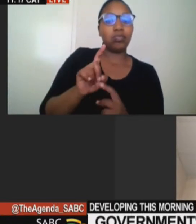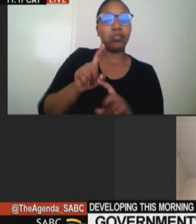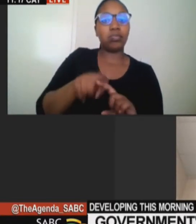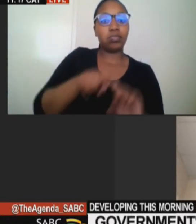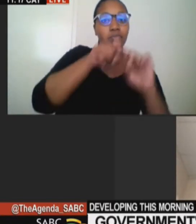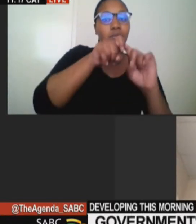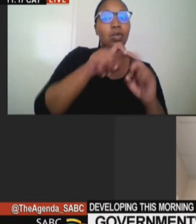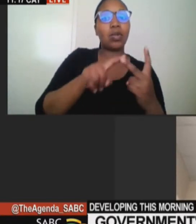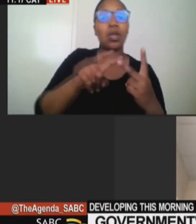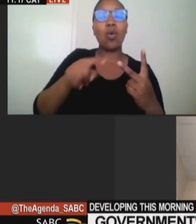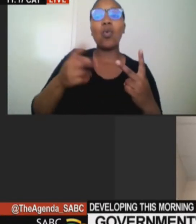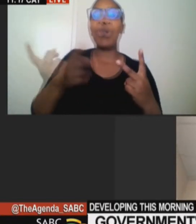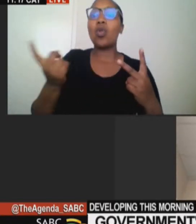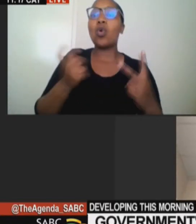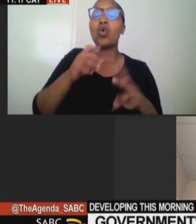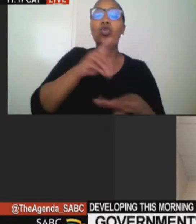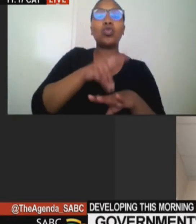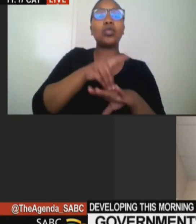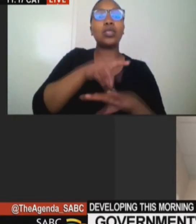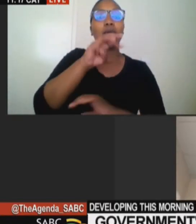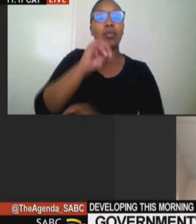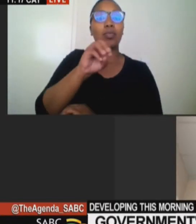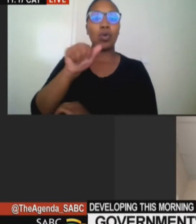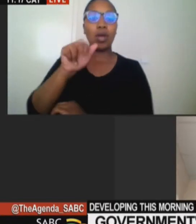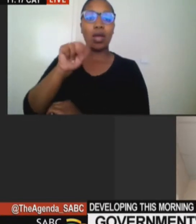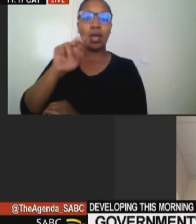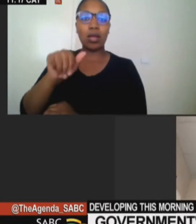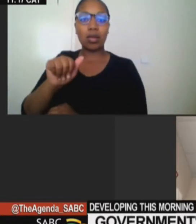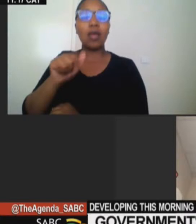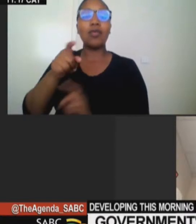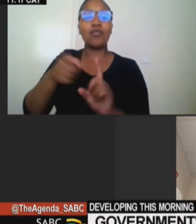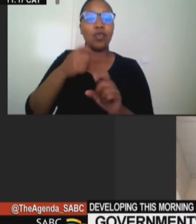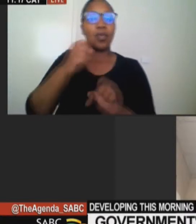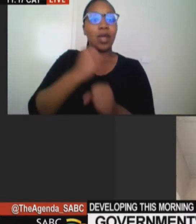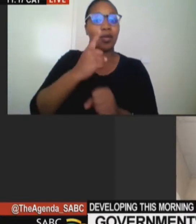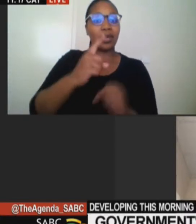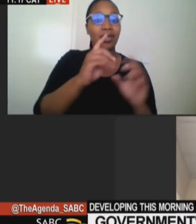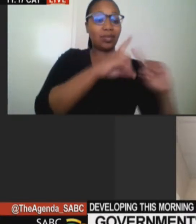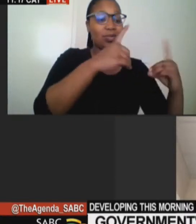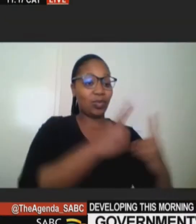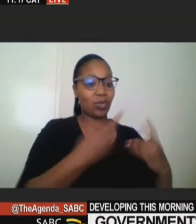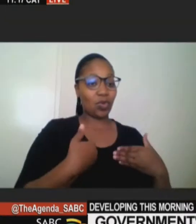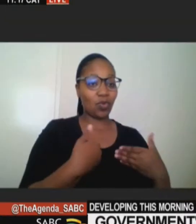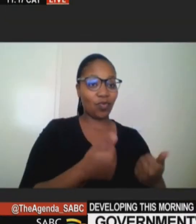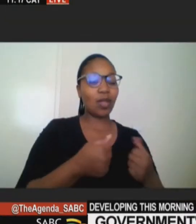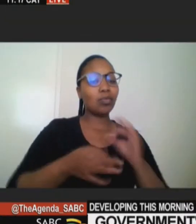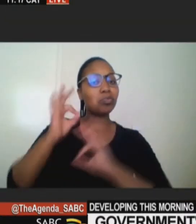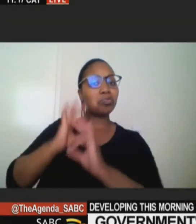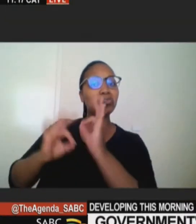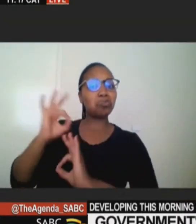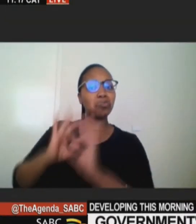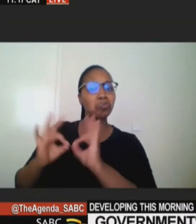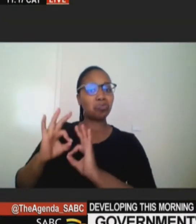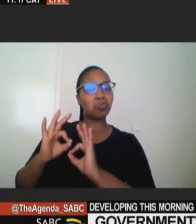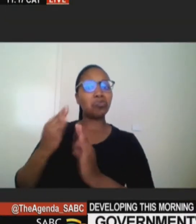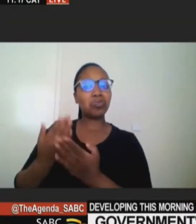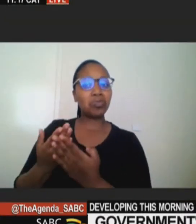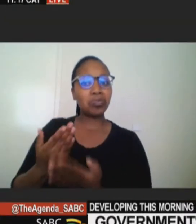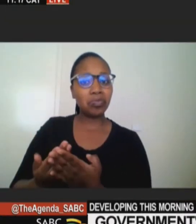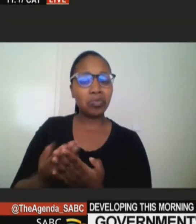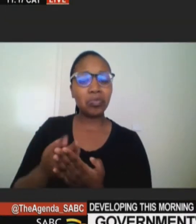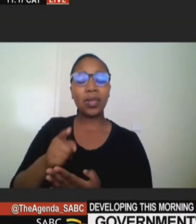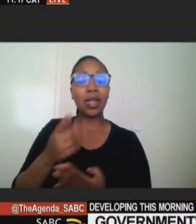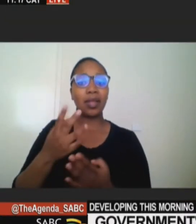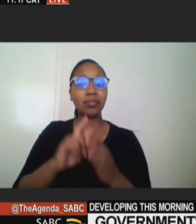from Gauteng Health to give us the state of readiness as far as the province is concerned in terms of facilities, oxygen, ICU, and the